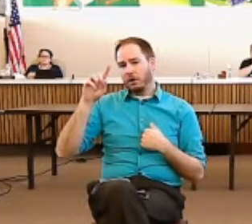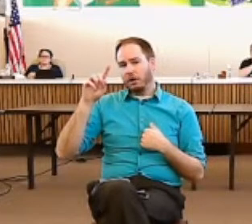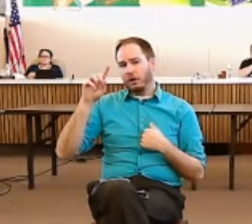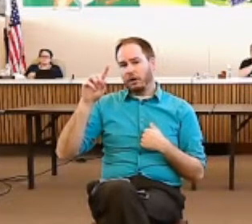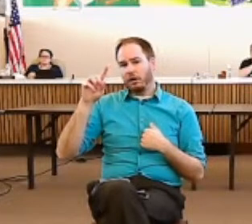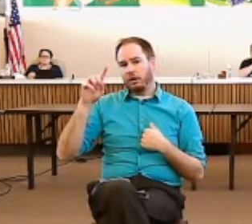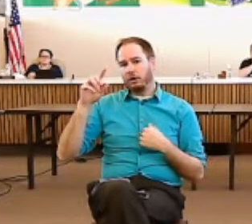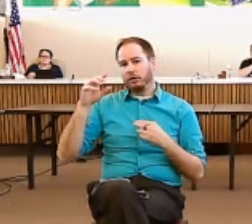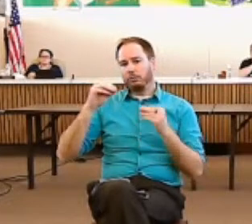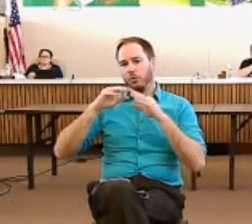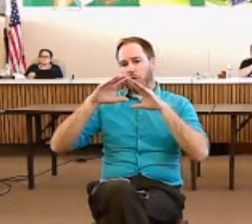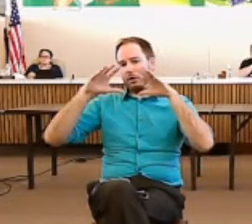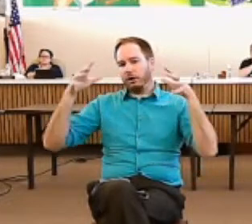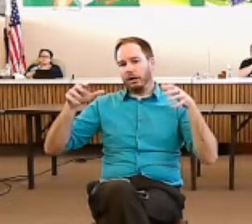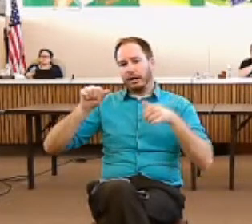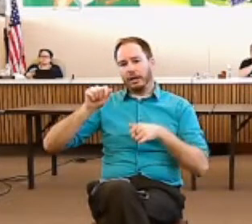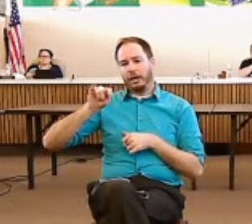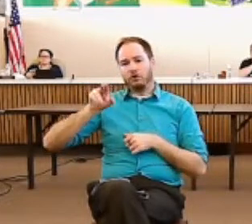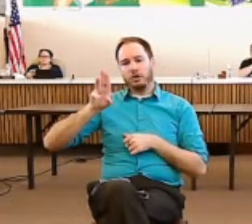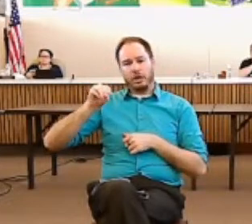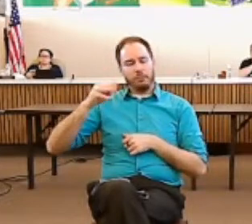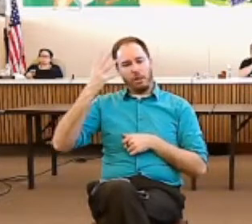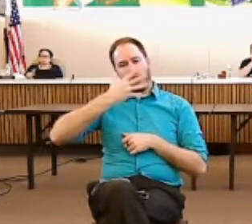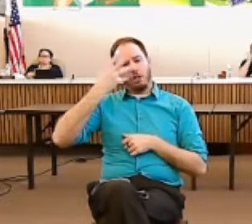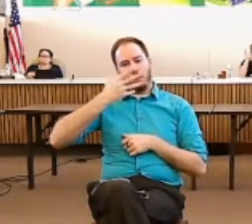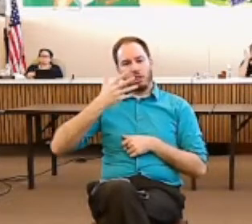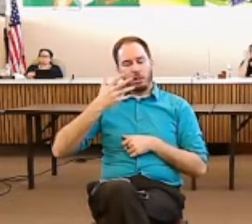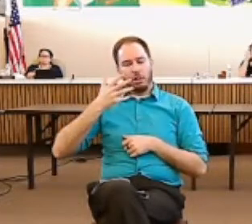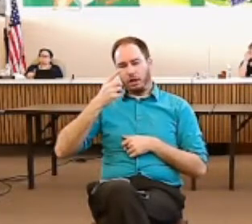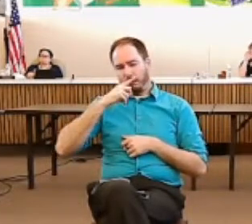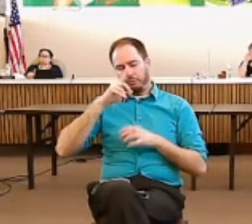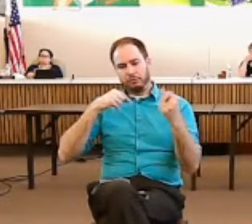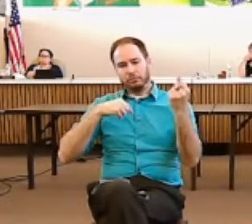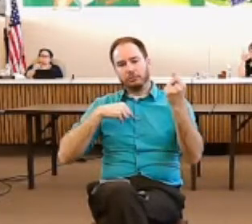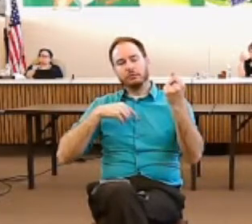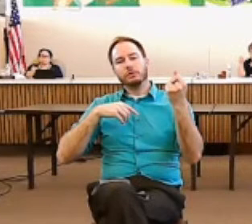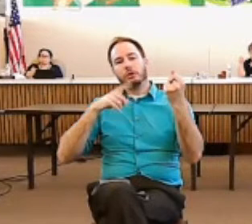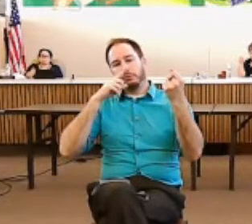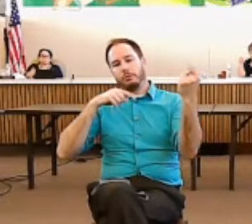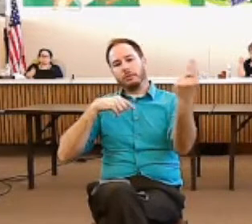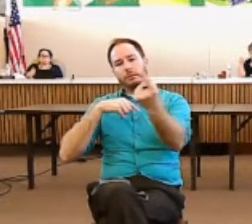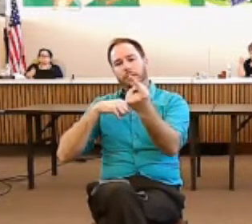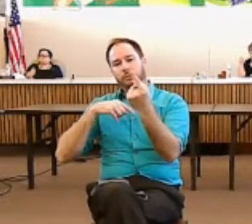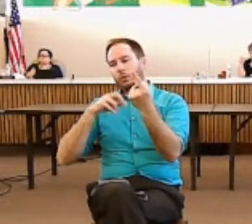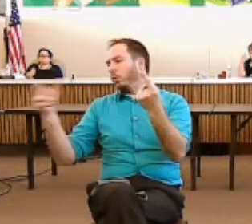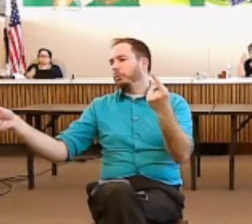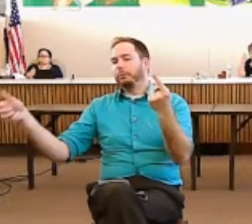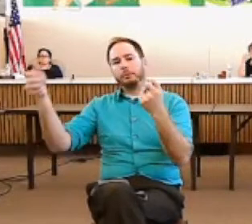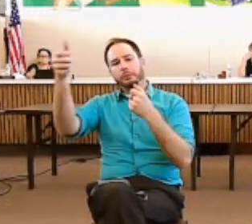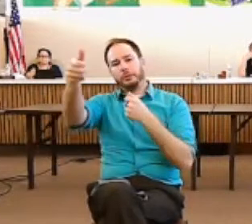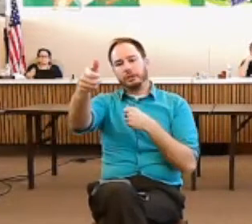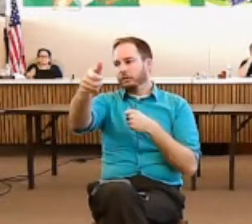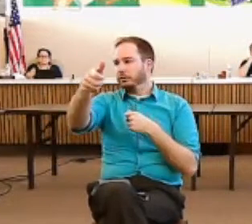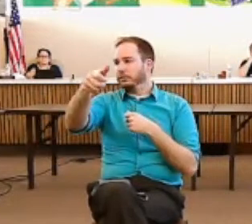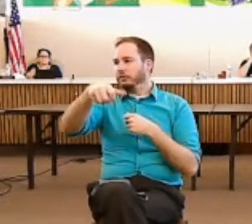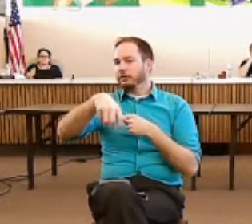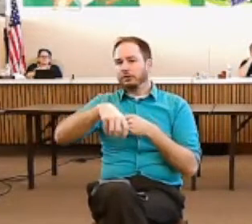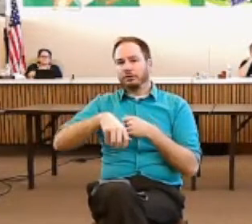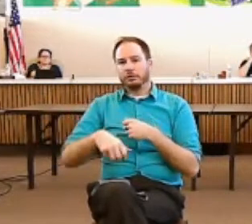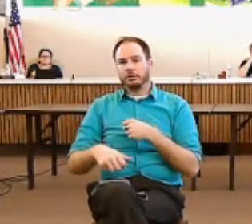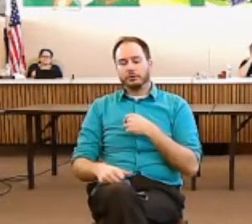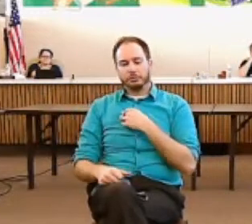an atrium type look, so. Hold on a second. Could you either bring the handhelds or come on up to the podium?